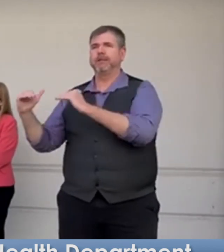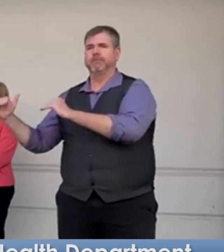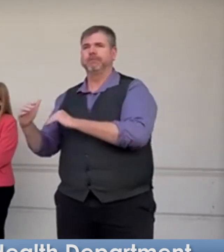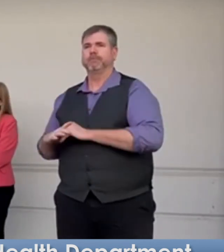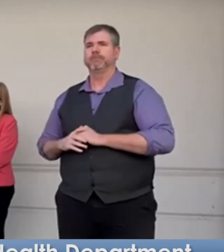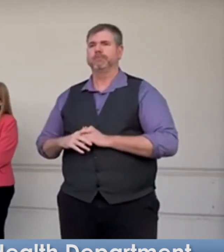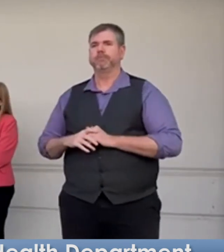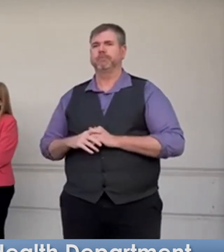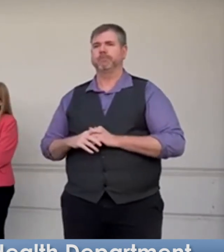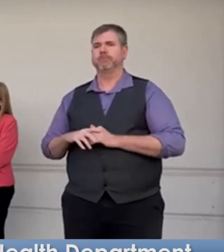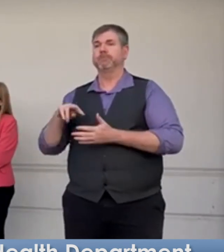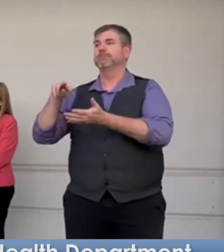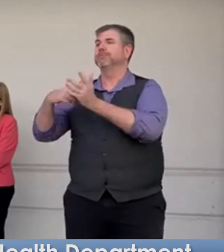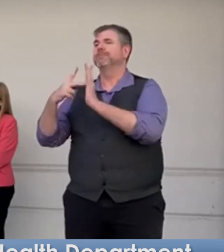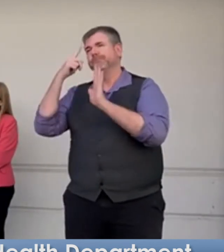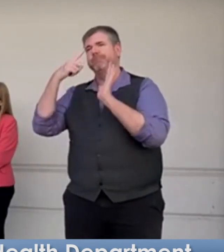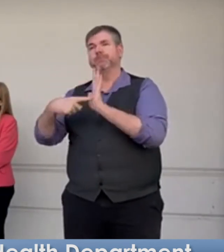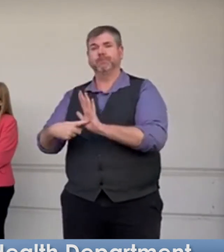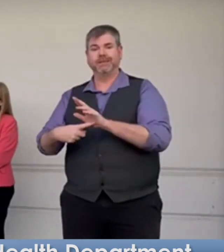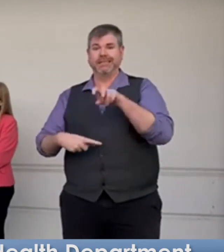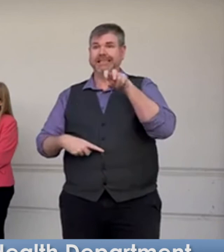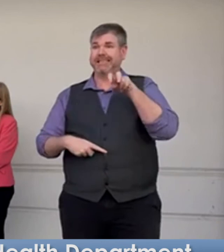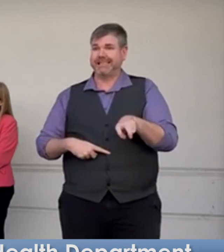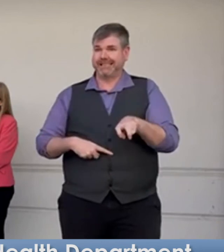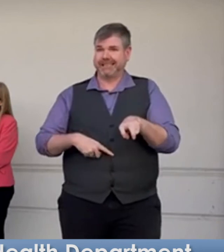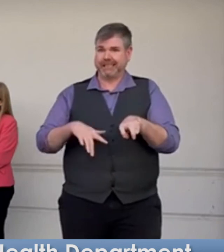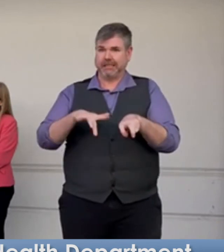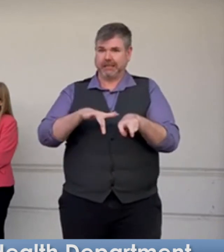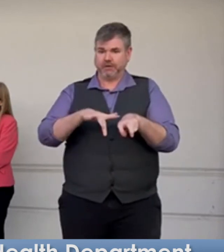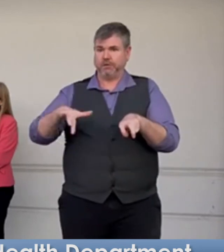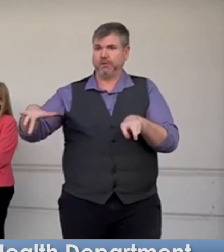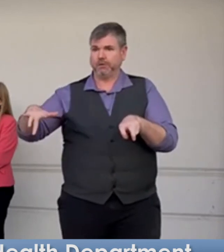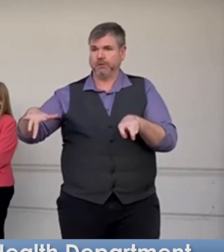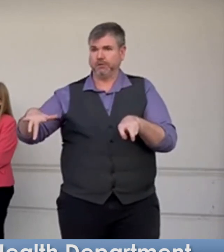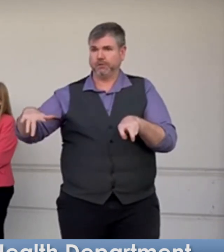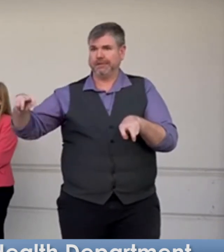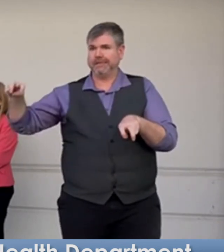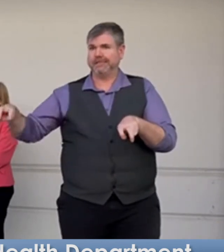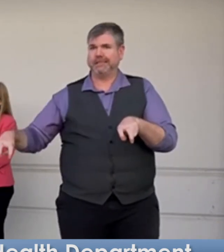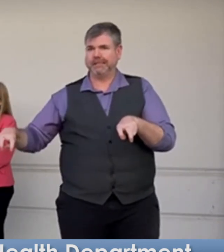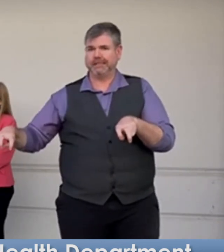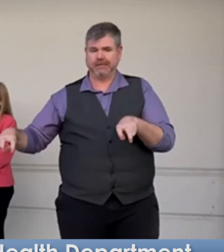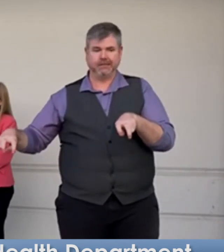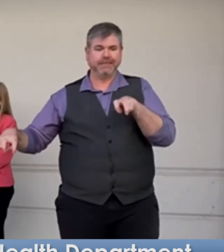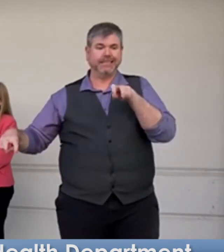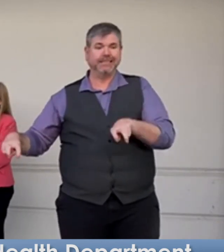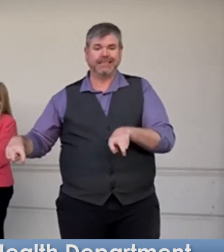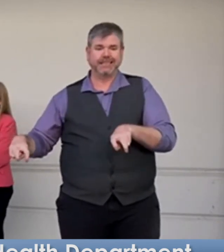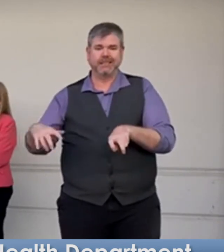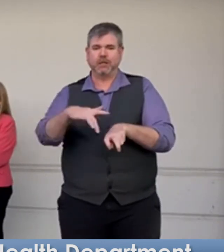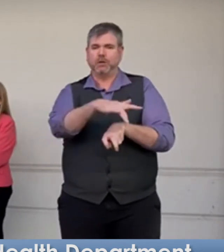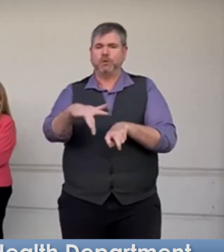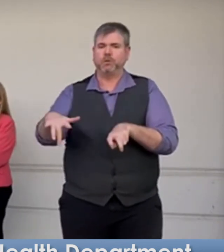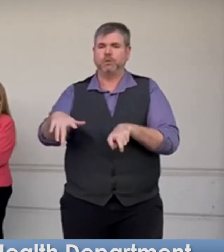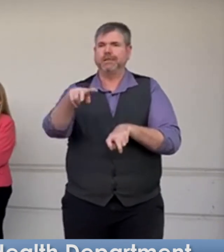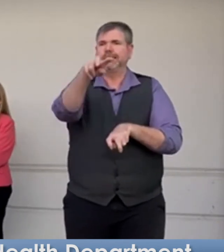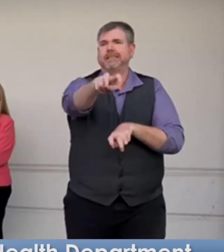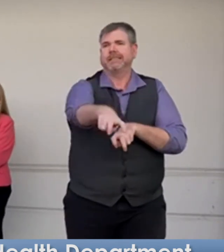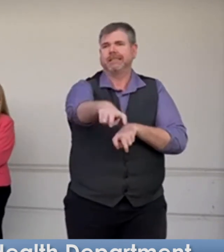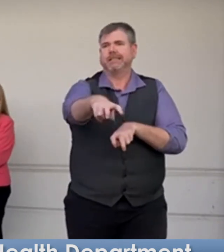and the visitations can be by appointment. People can't be waiting and congregating inside.